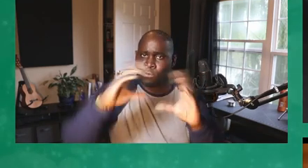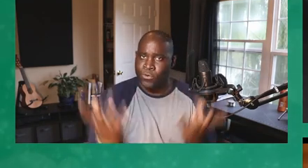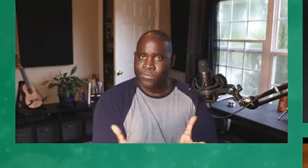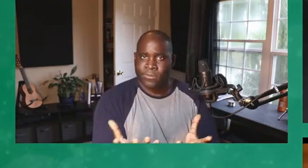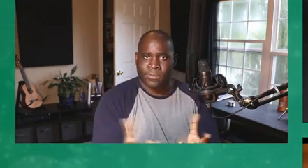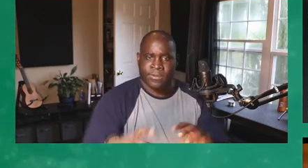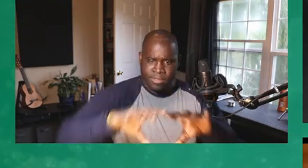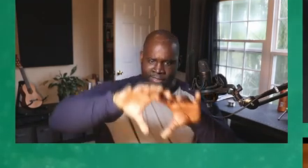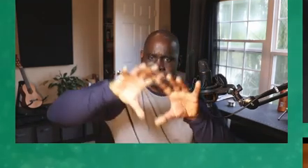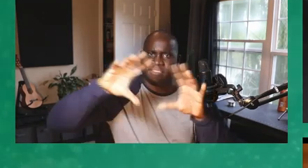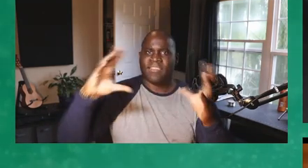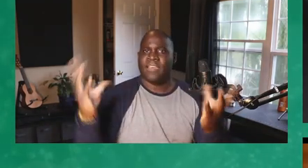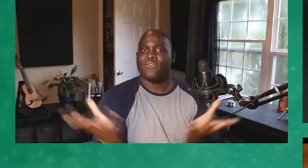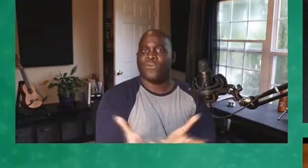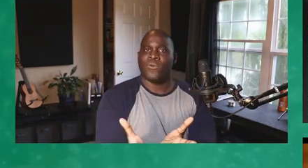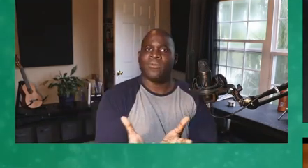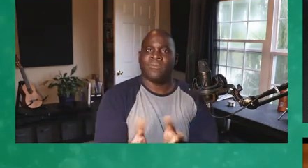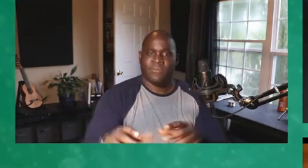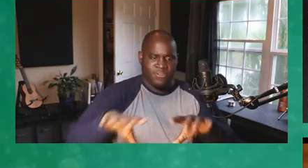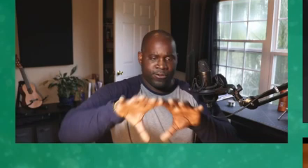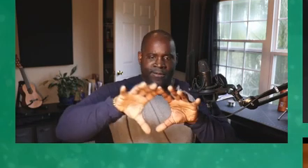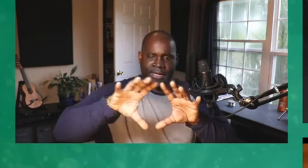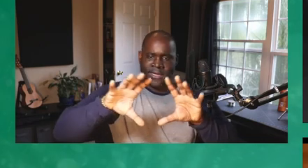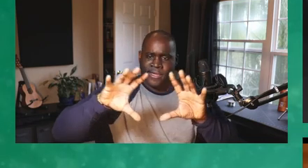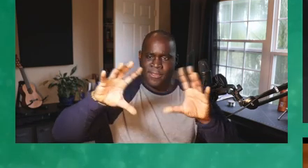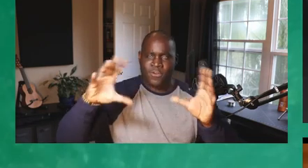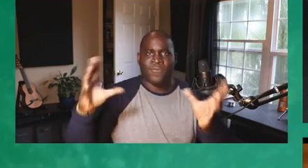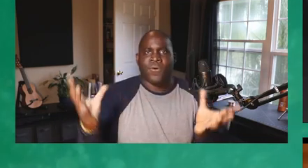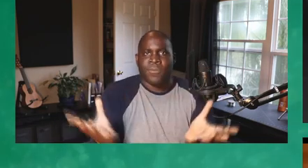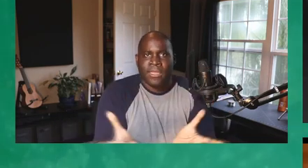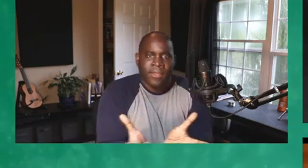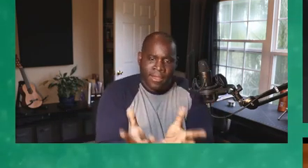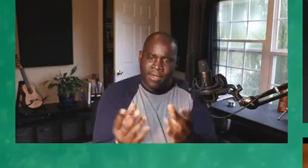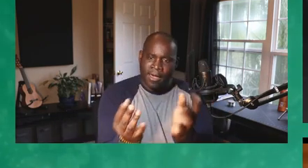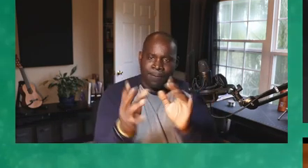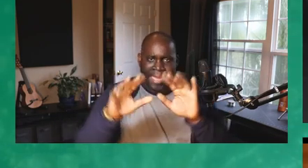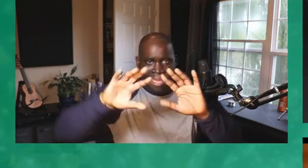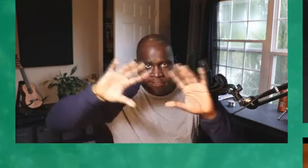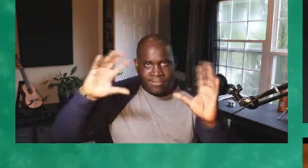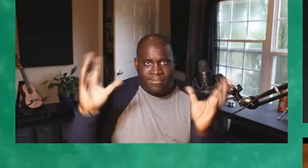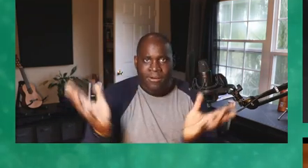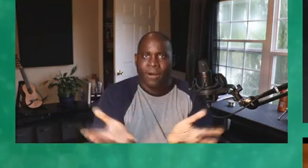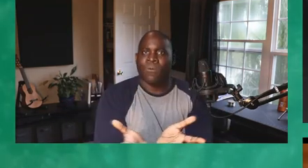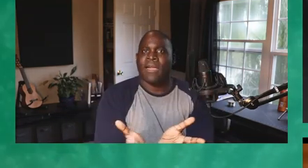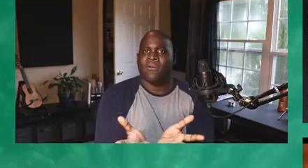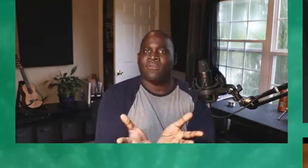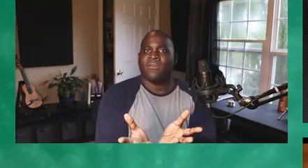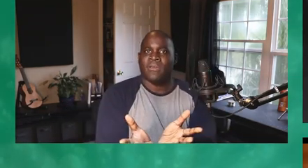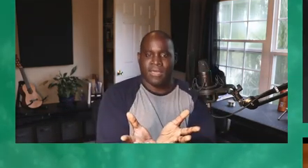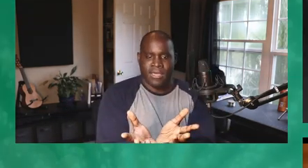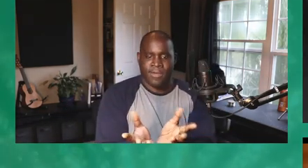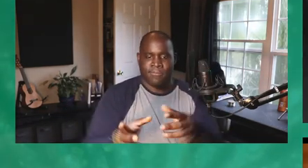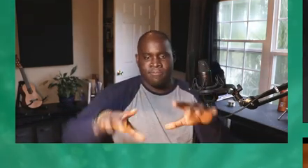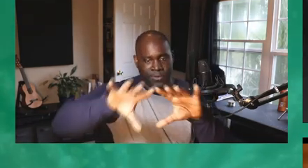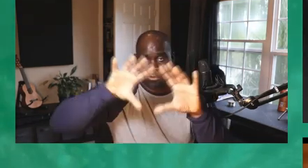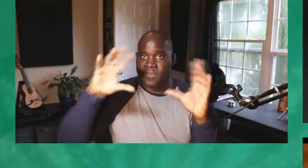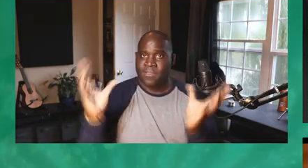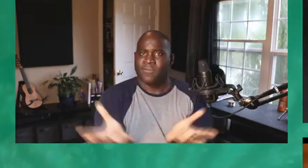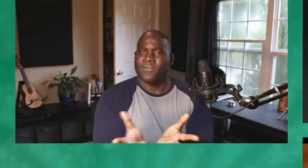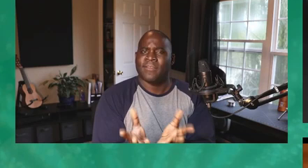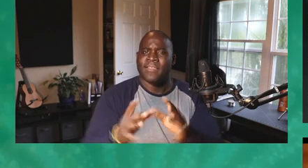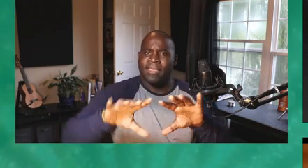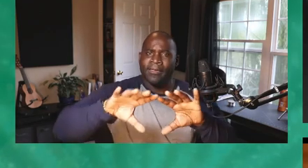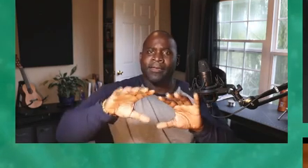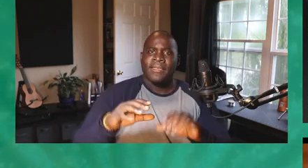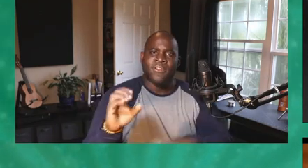search group. This is the sign for group. Just you're forming a mass around the group